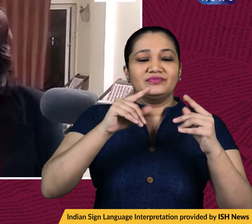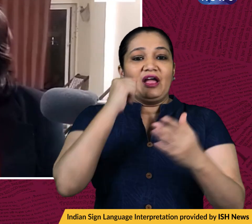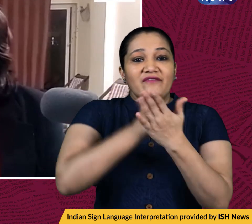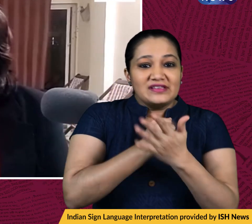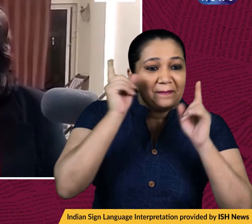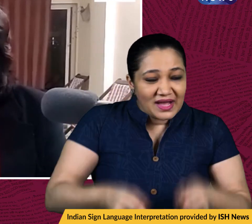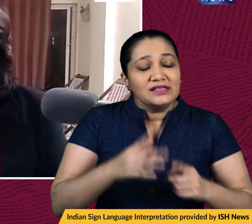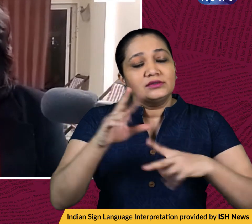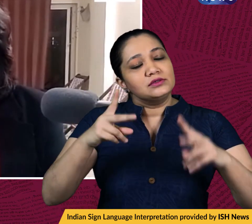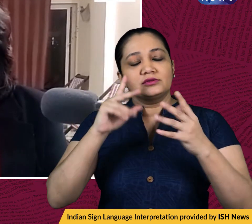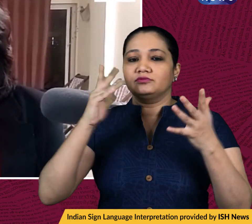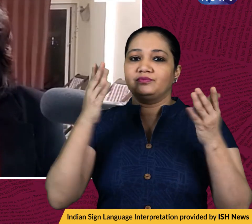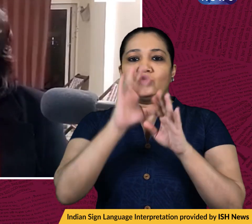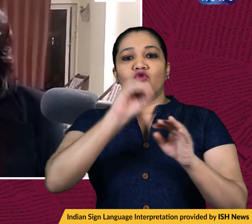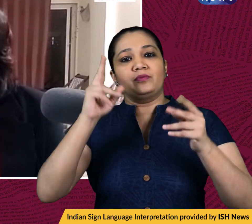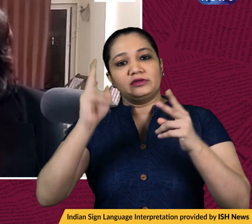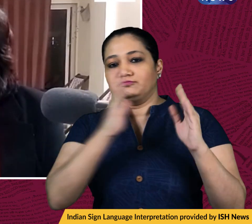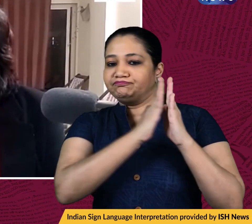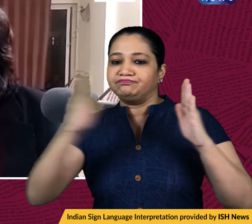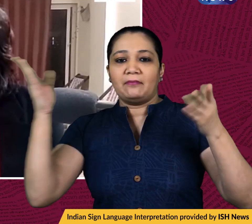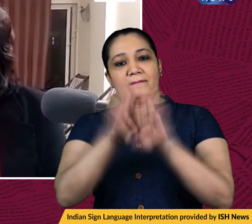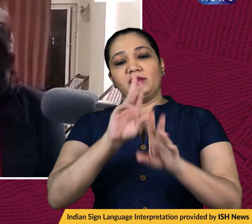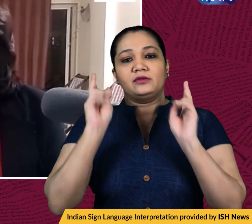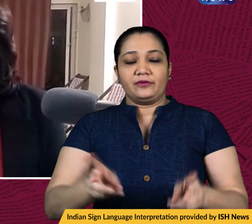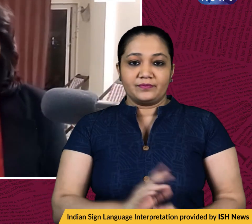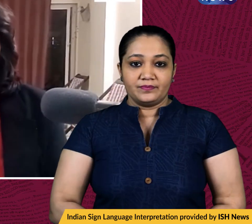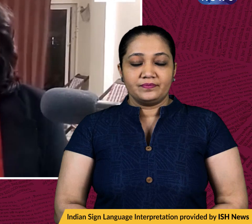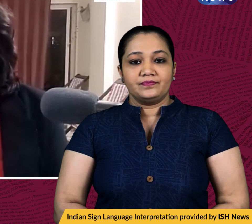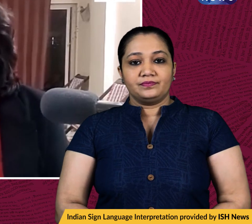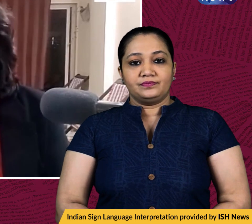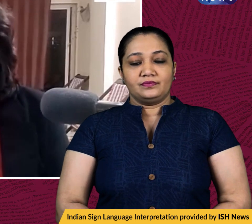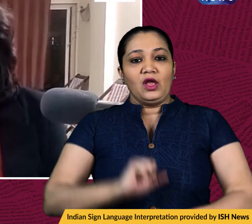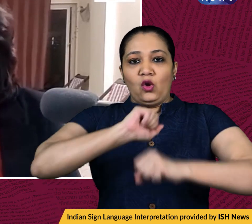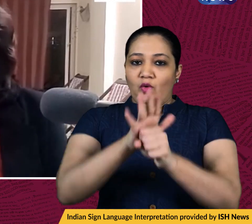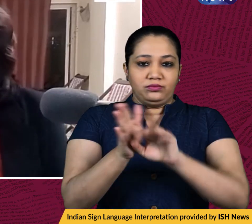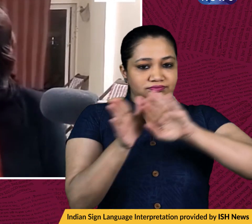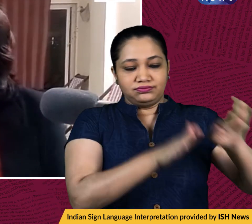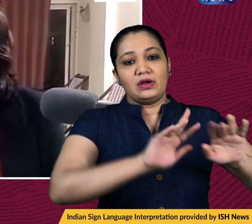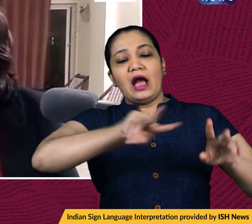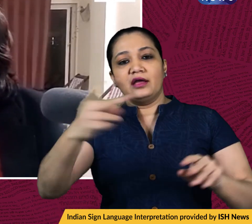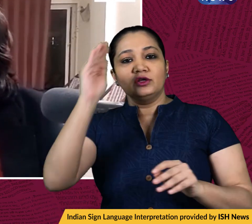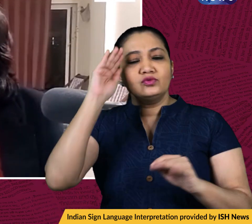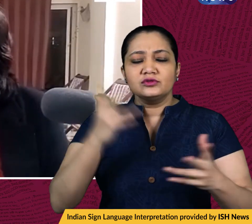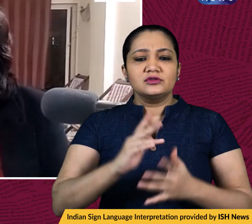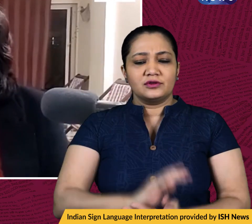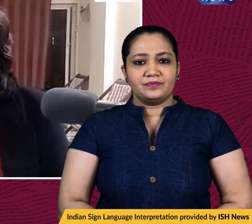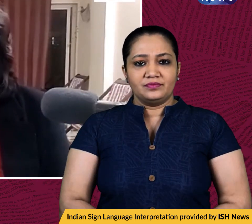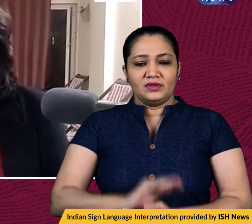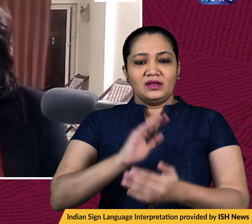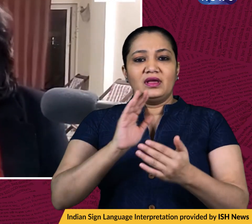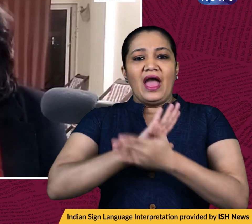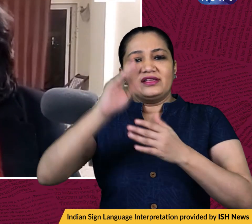travelers from the rest of the world until October. Moving away from COVID now on to